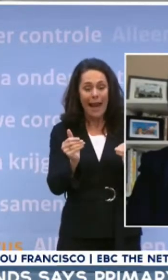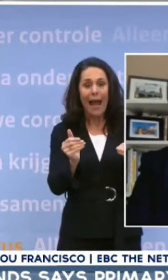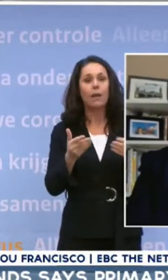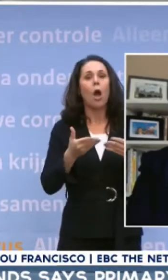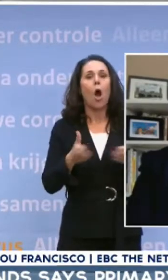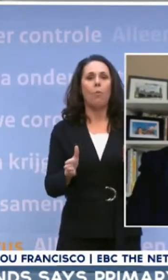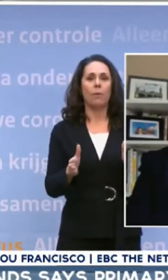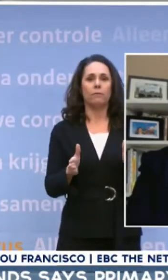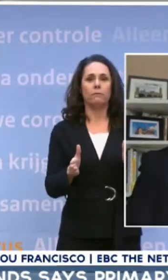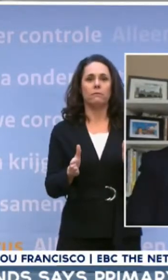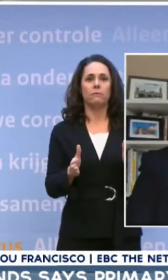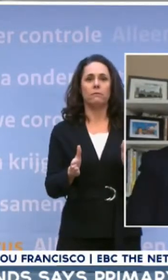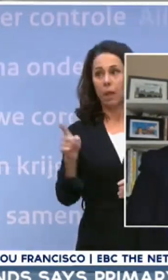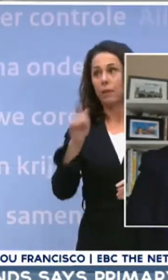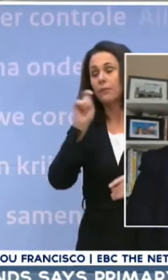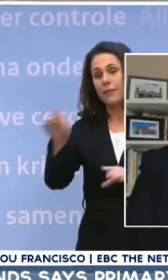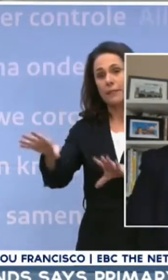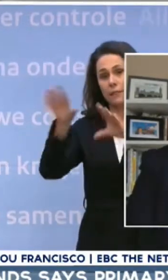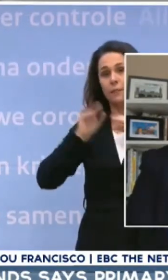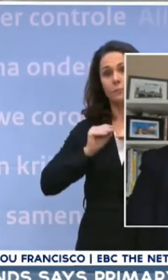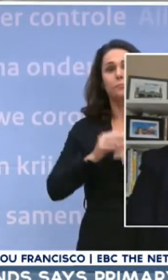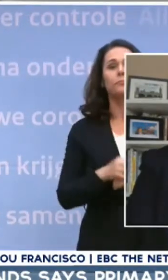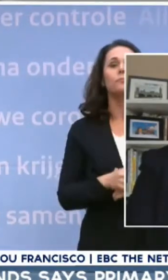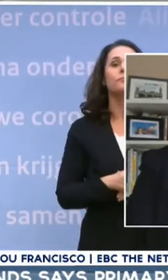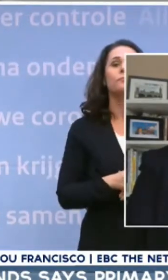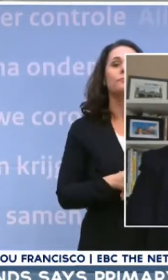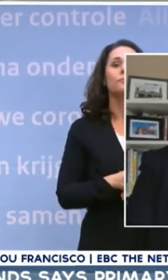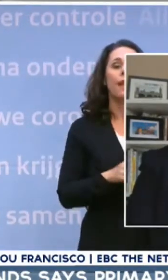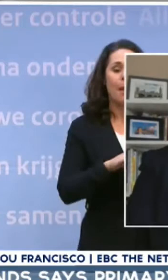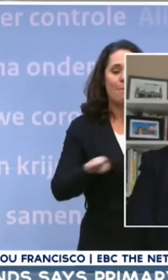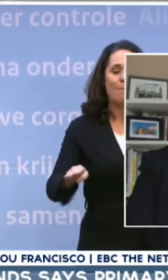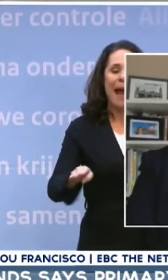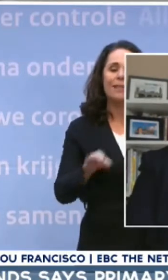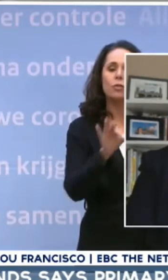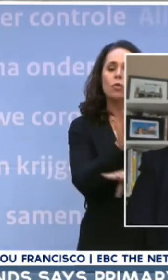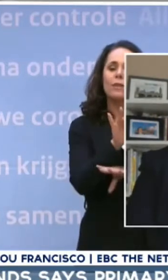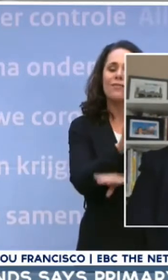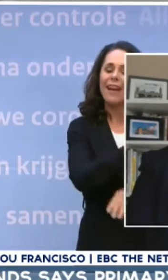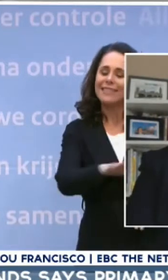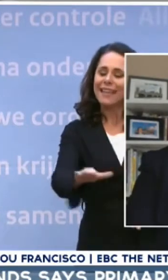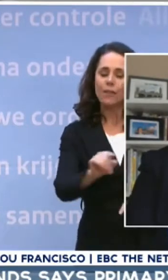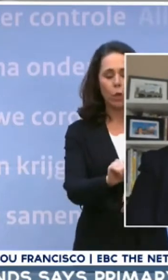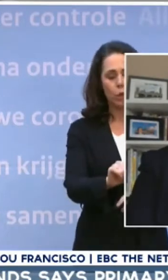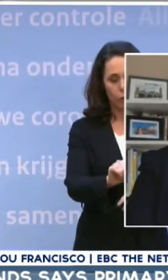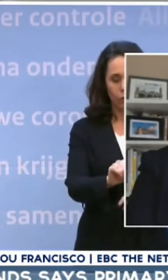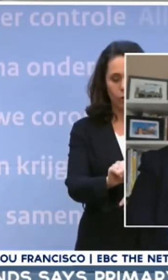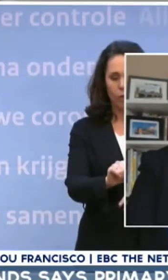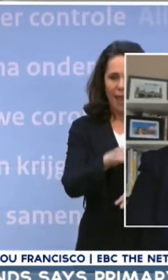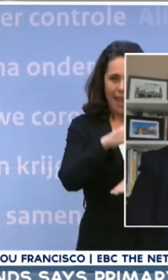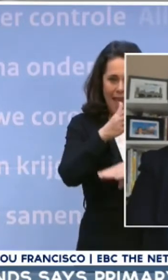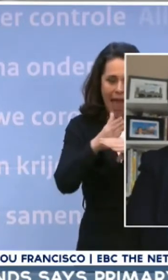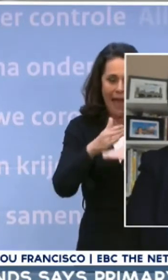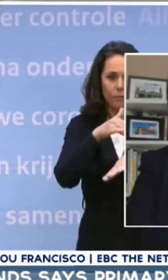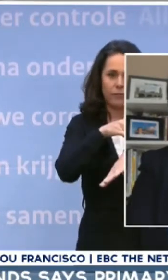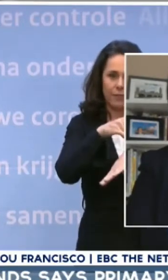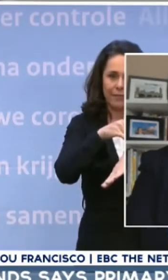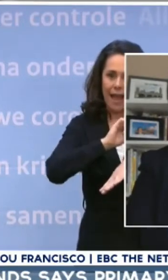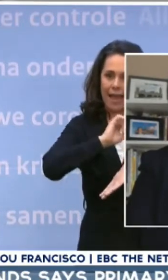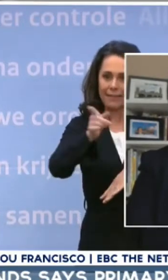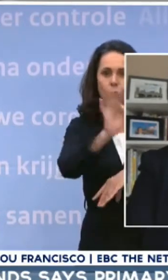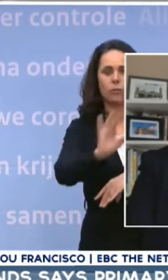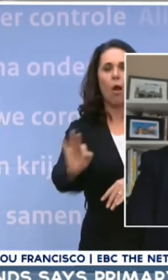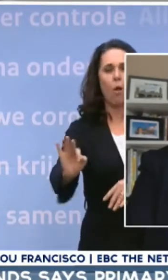ever experience. I've been struggling with you for the past few days. We do not want the virus